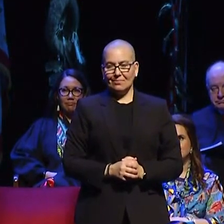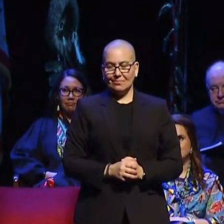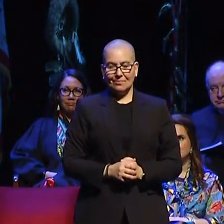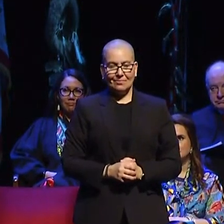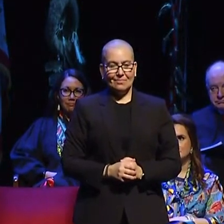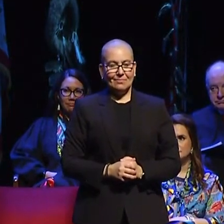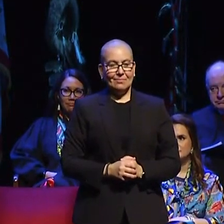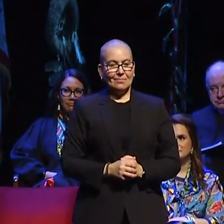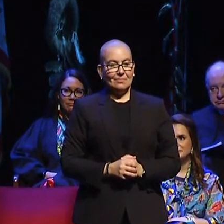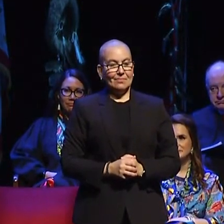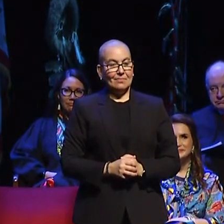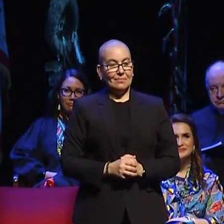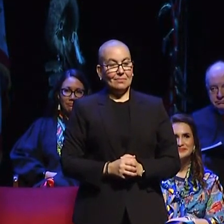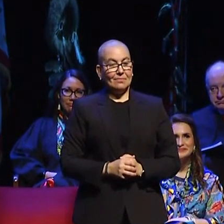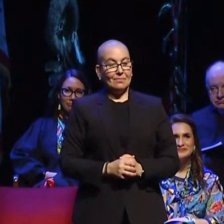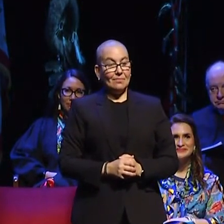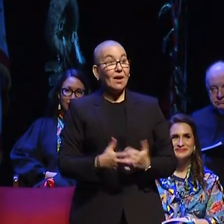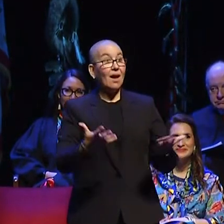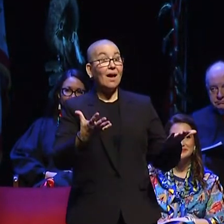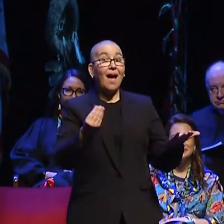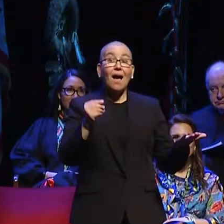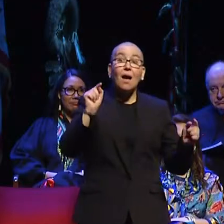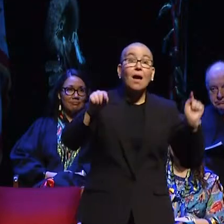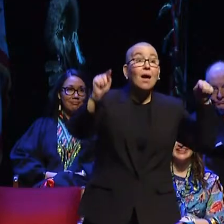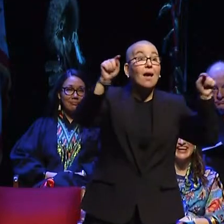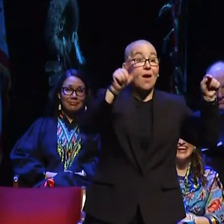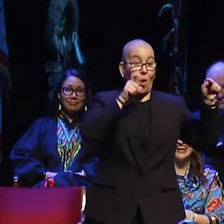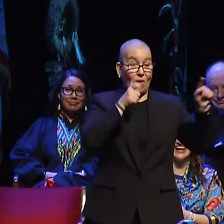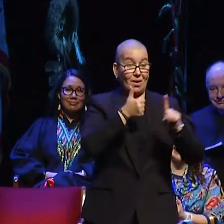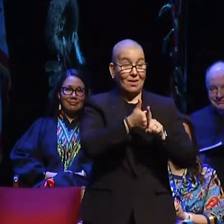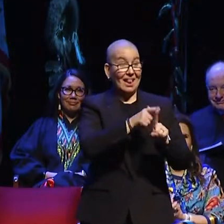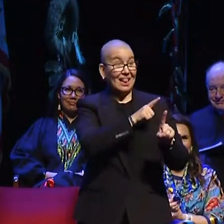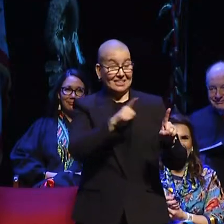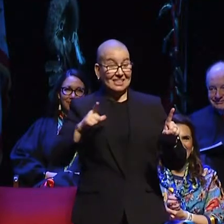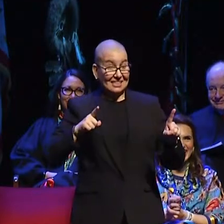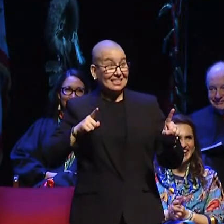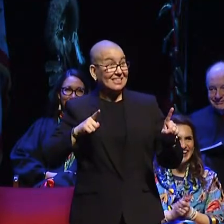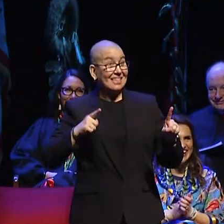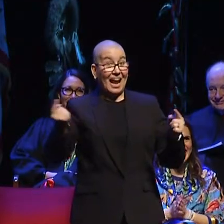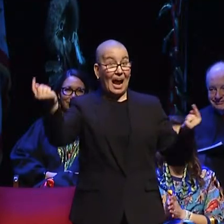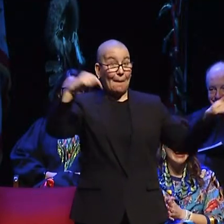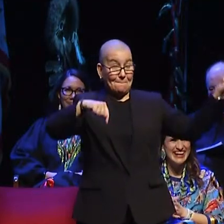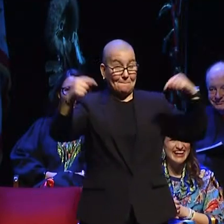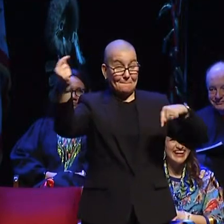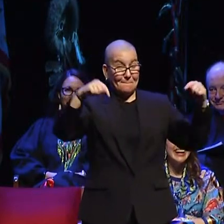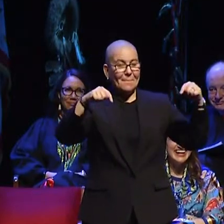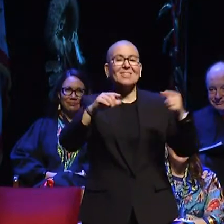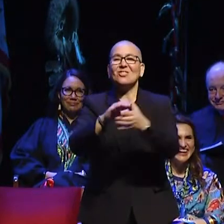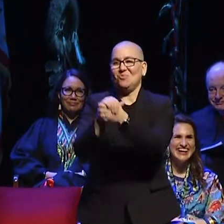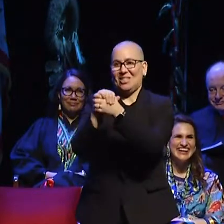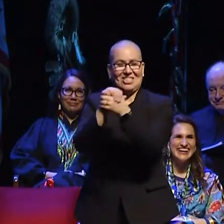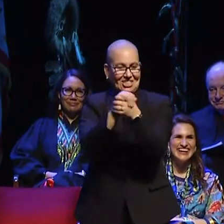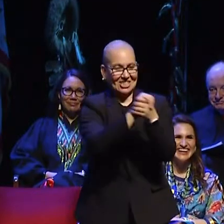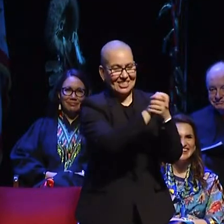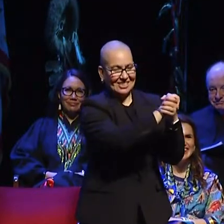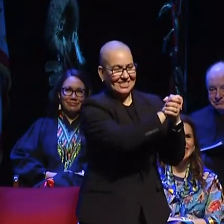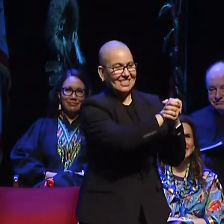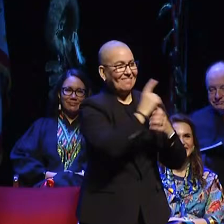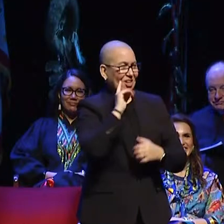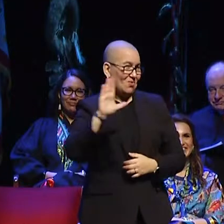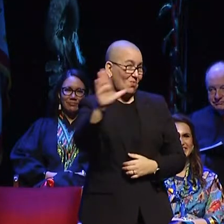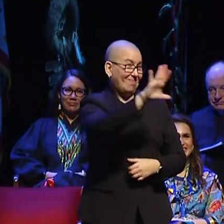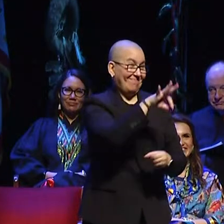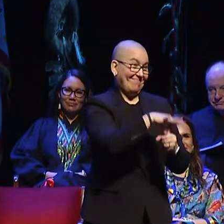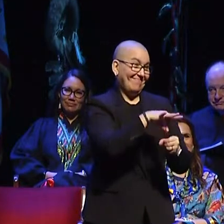And legislators, thank you for dragging yourselves here to this. And congratulations on your election. We know we've